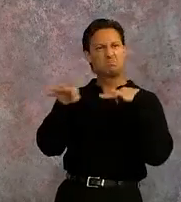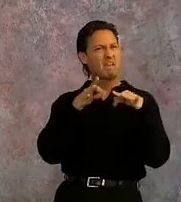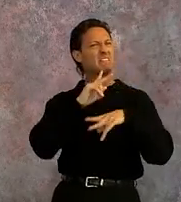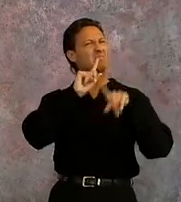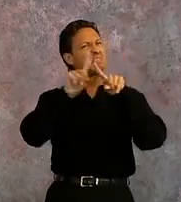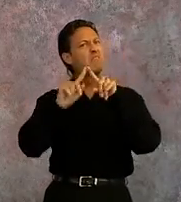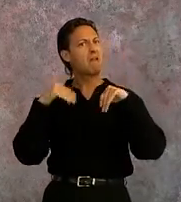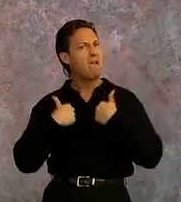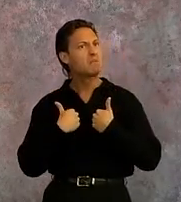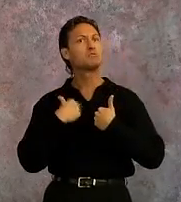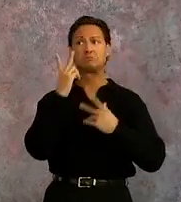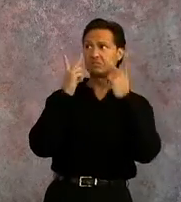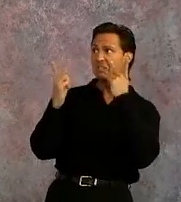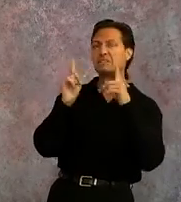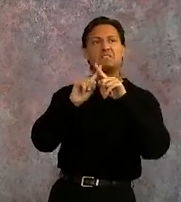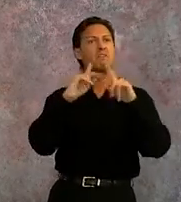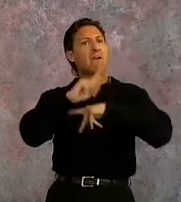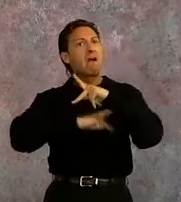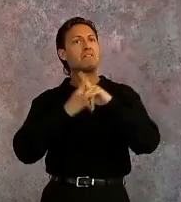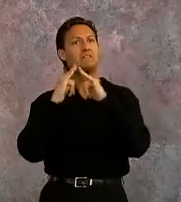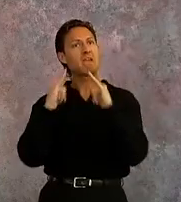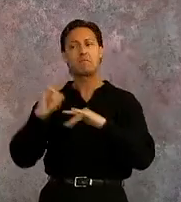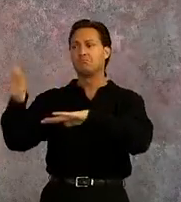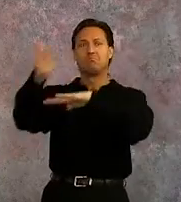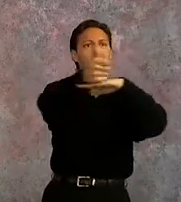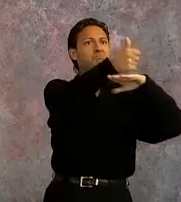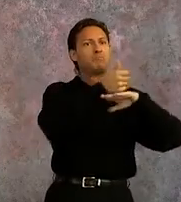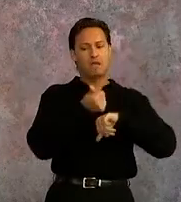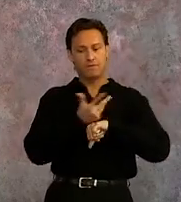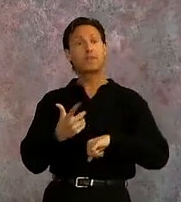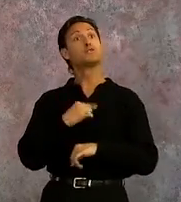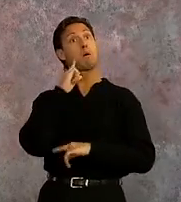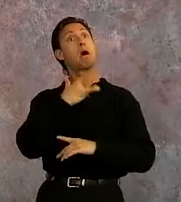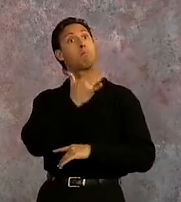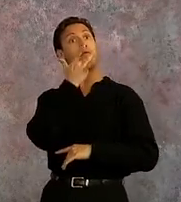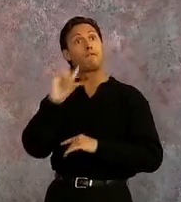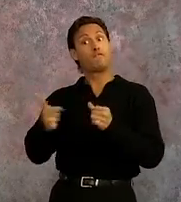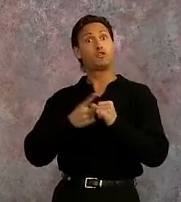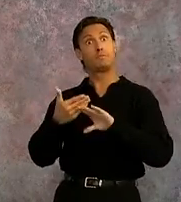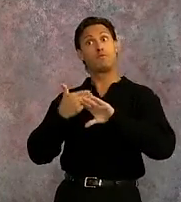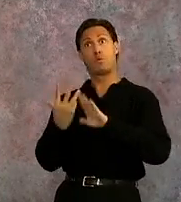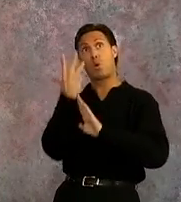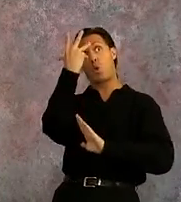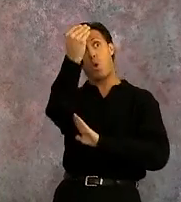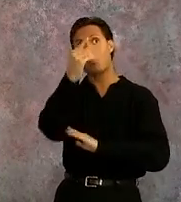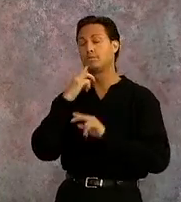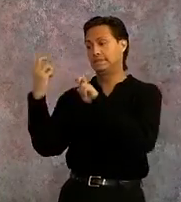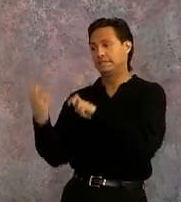different areas. So I am a firm believer in sitting down and doing a little pre-trip planning, making sure that everybody's